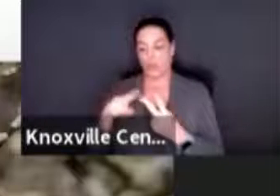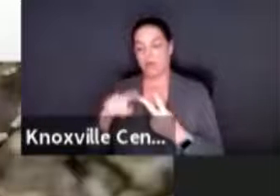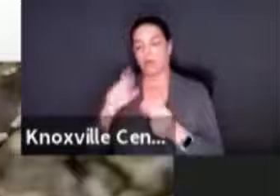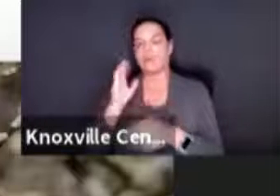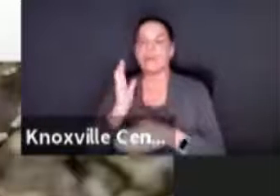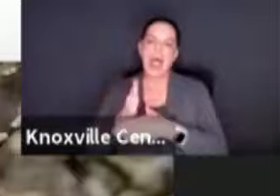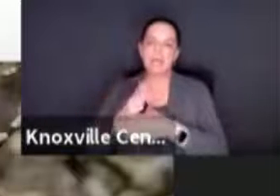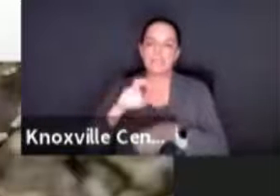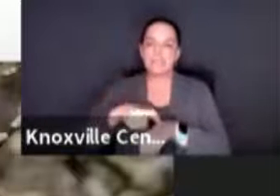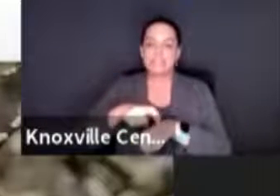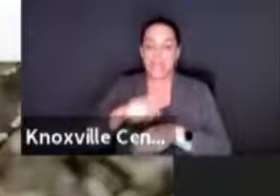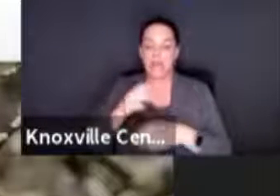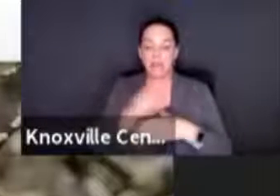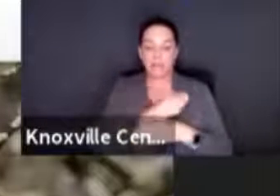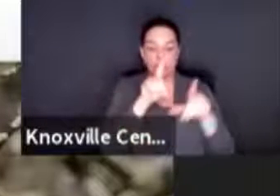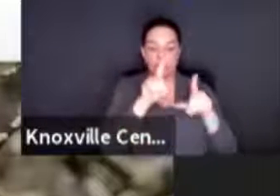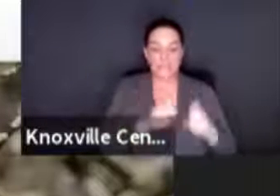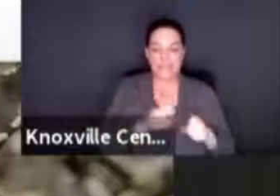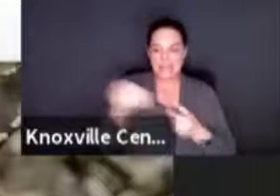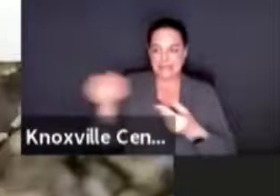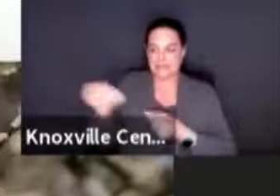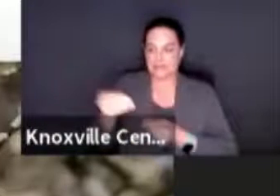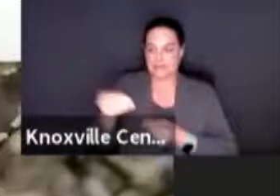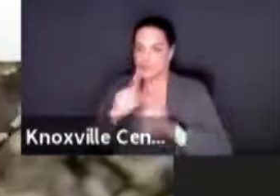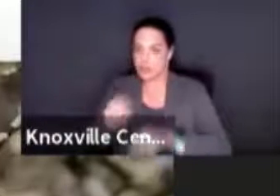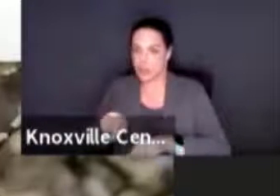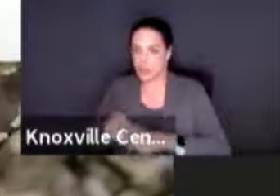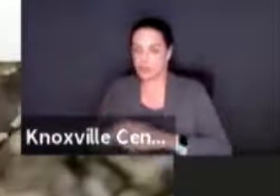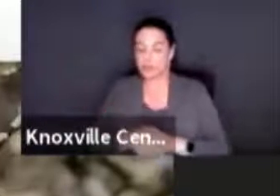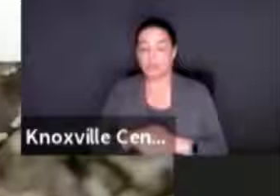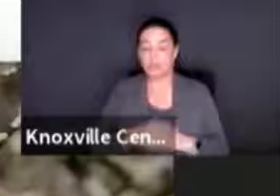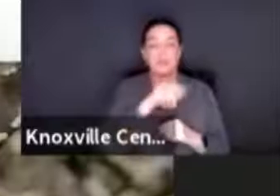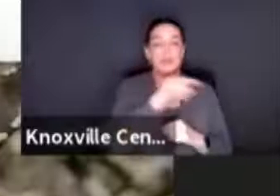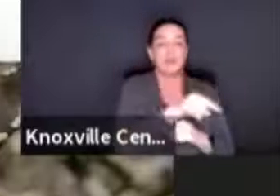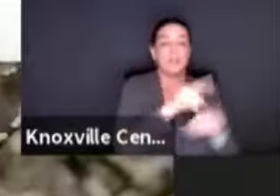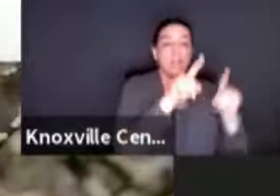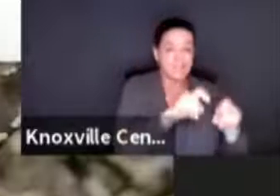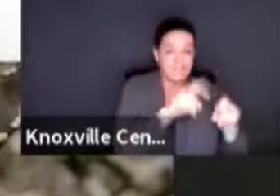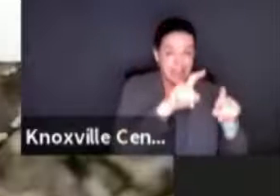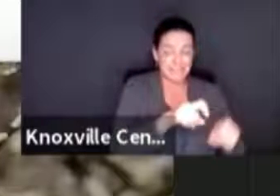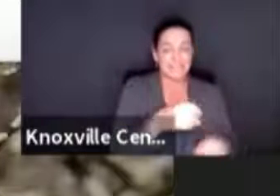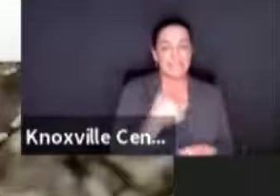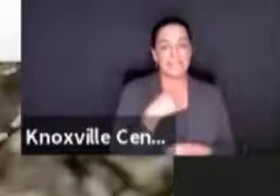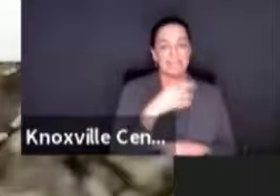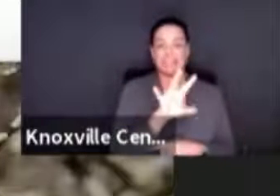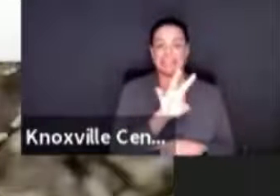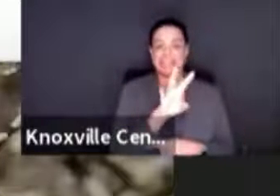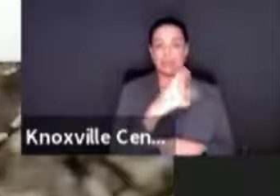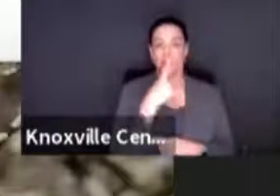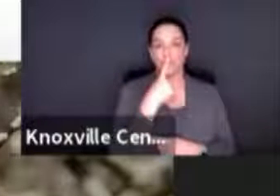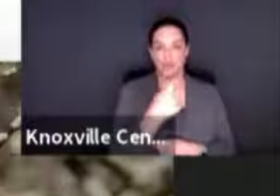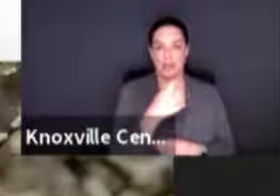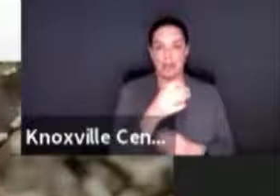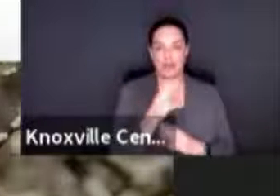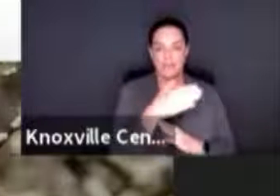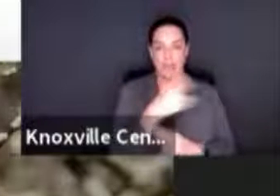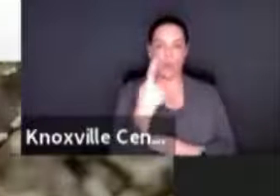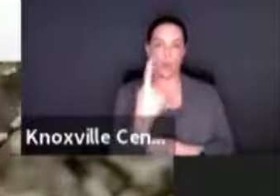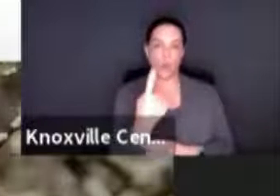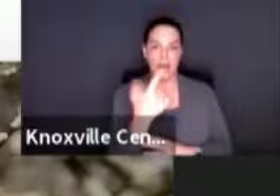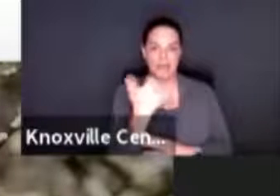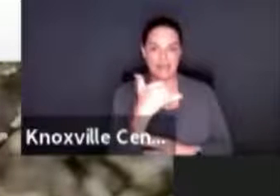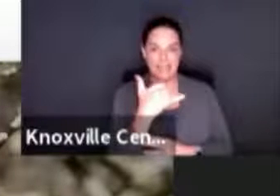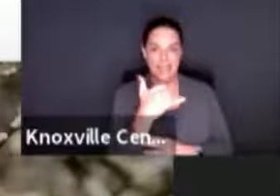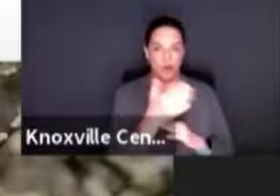specimen collection and lab report data. Regarding testing, there were 7 red flags and 1 yellow flag during this time